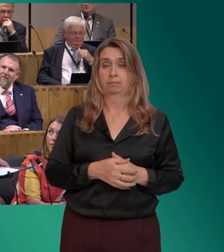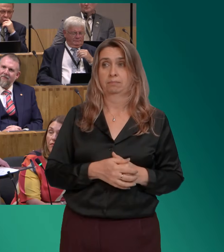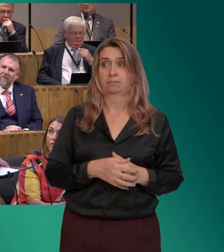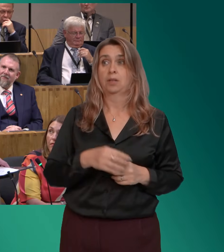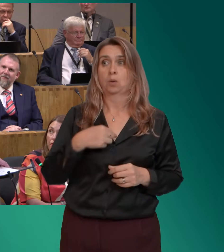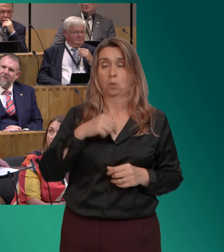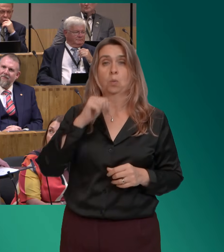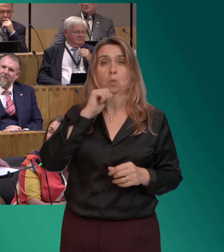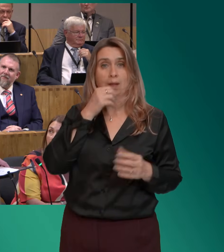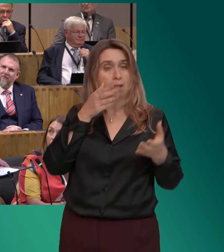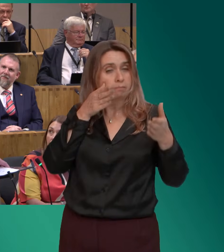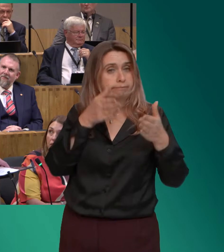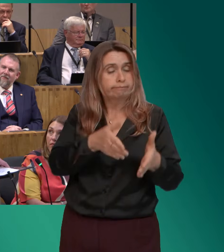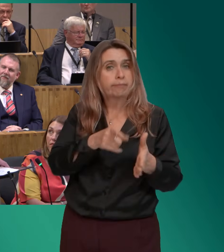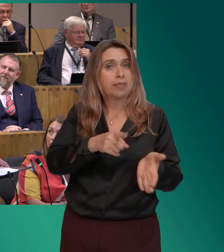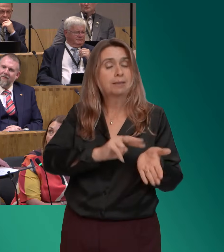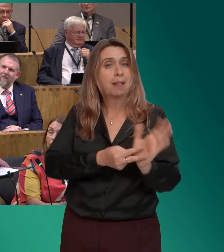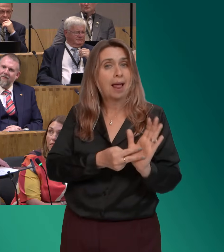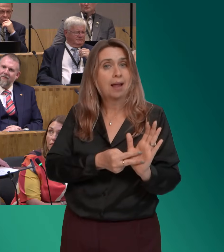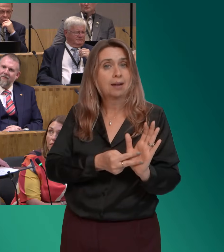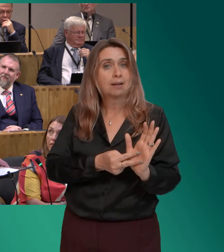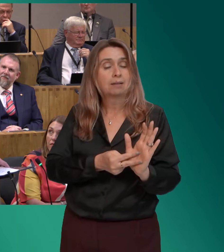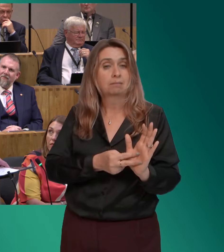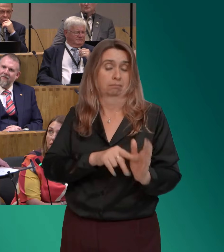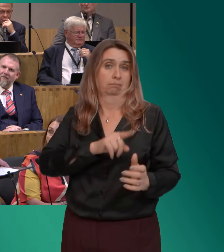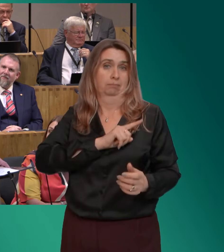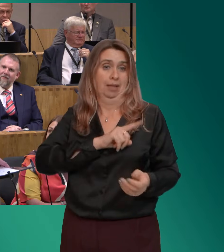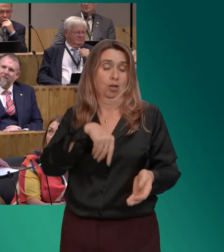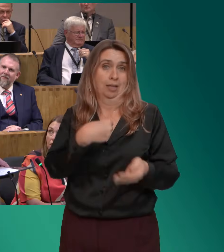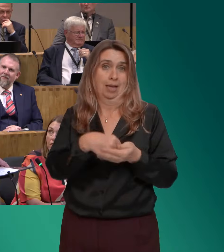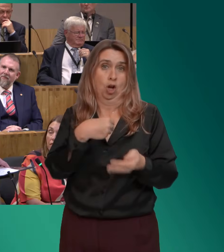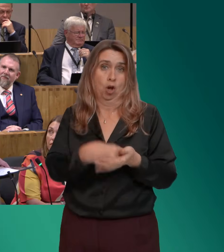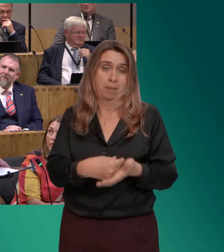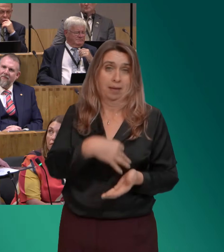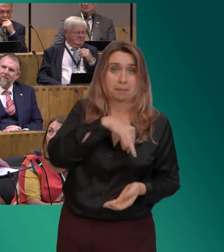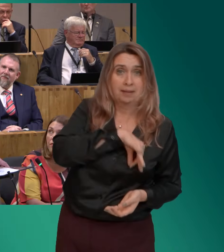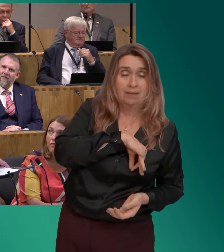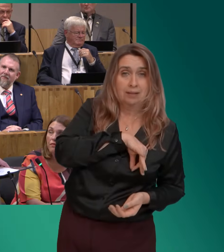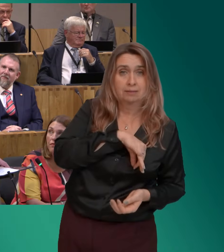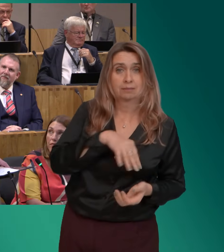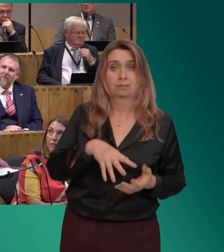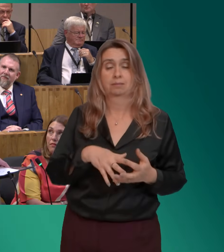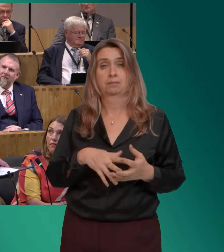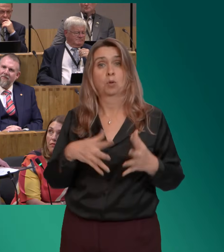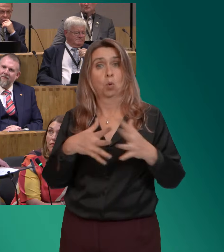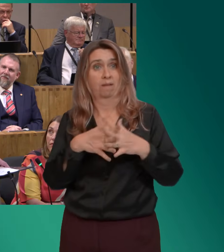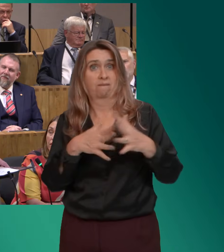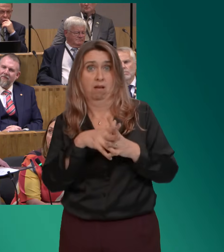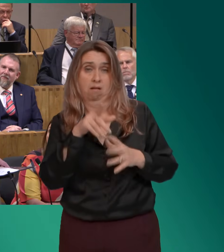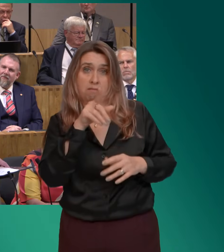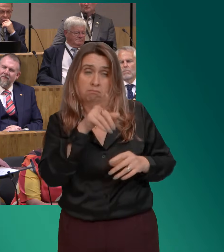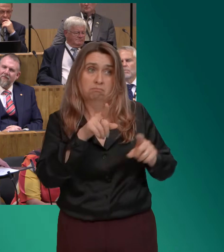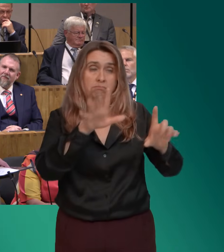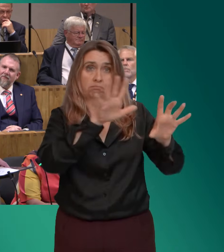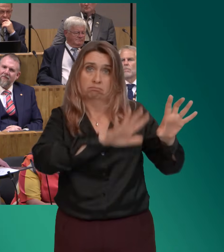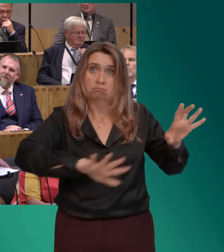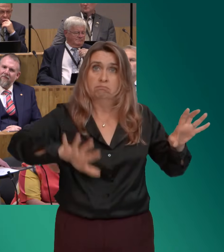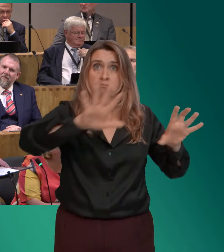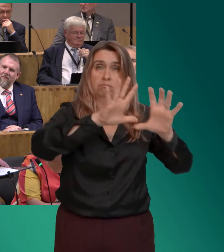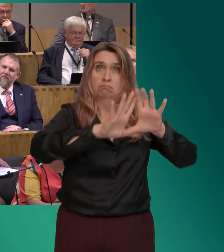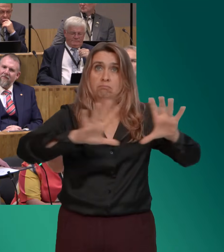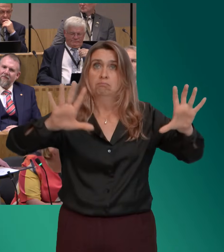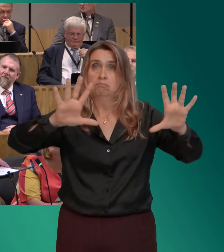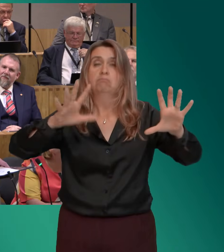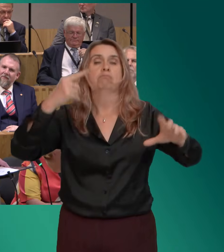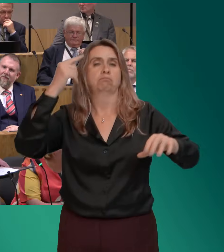that particular plan because of the economic benefits locally that can flow from it and across the wider region, plus on the